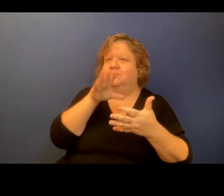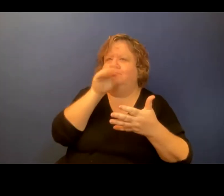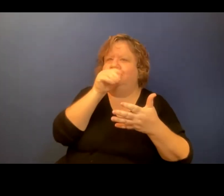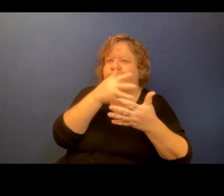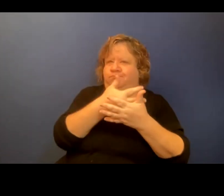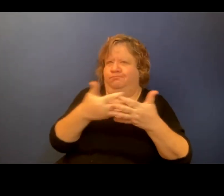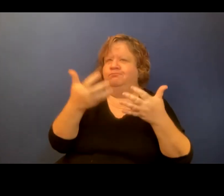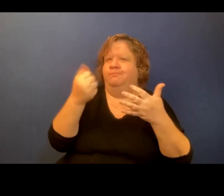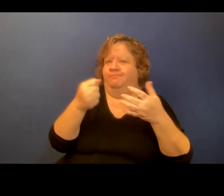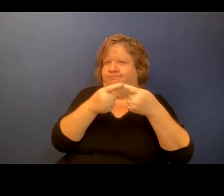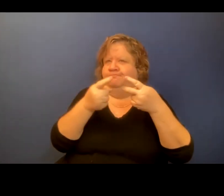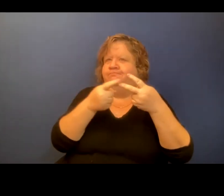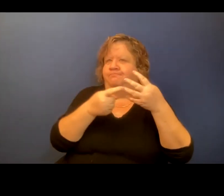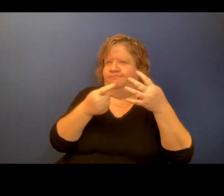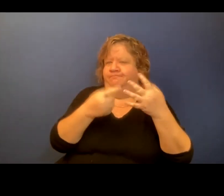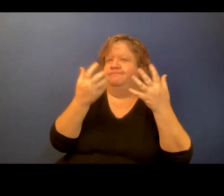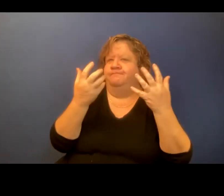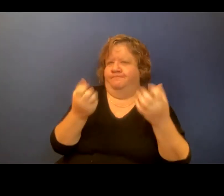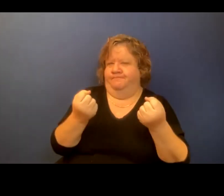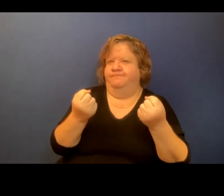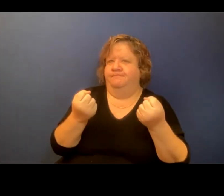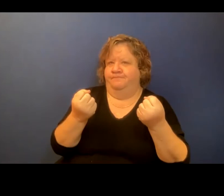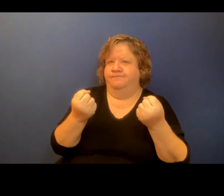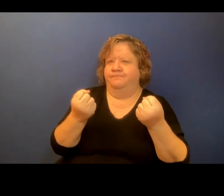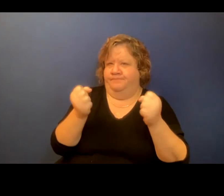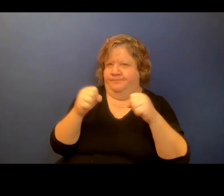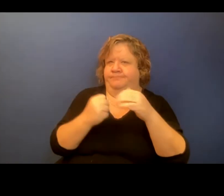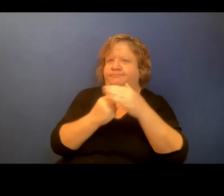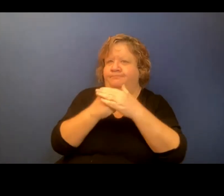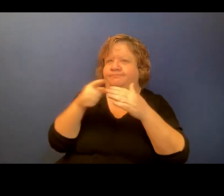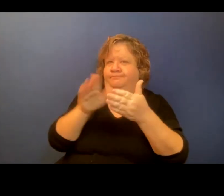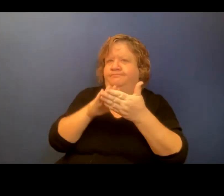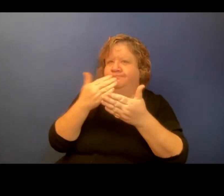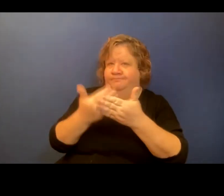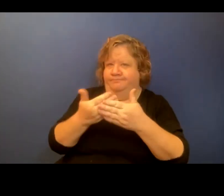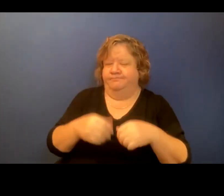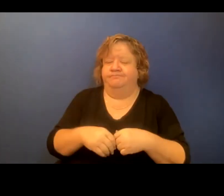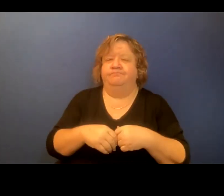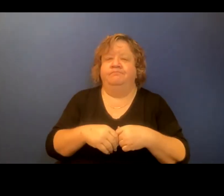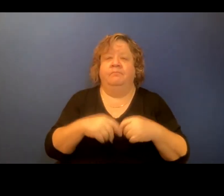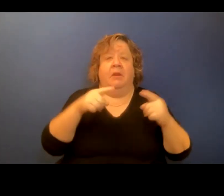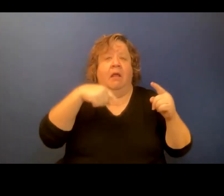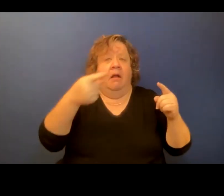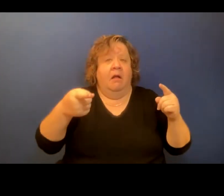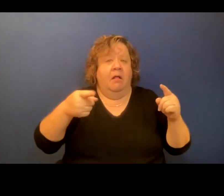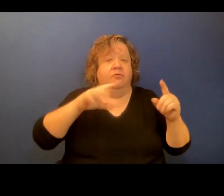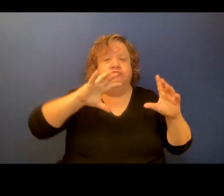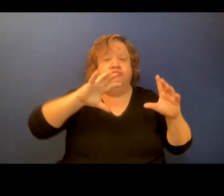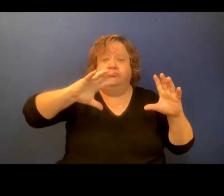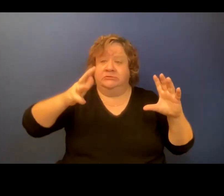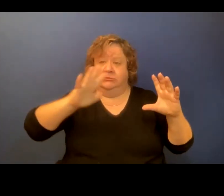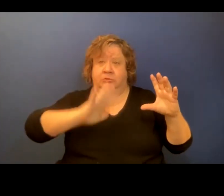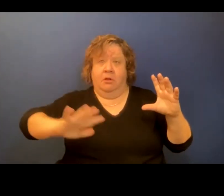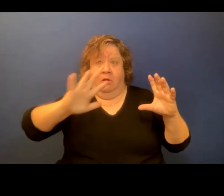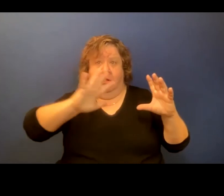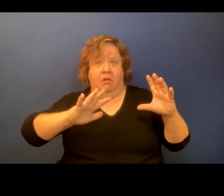ThinkPlace. For the other workshops, a lot of them will be regional, so we will be taking into account language